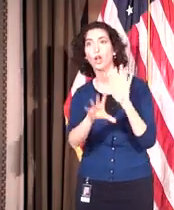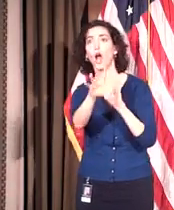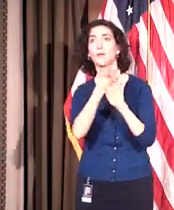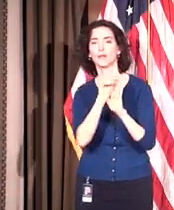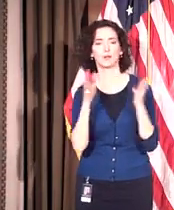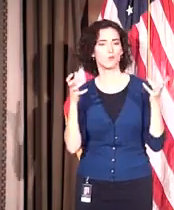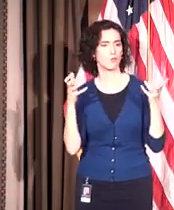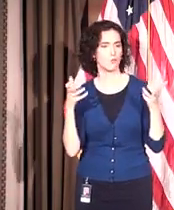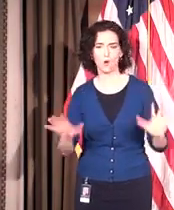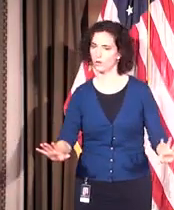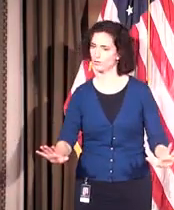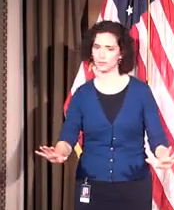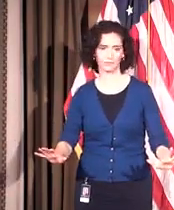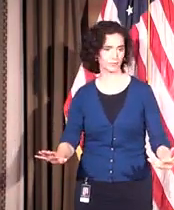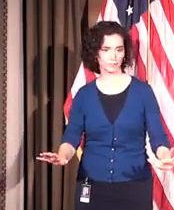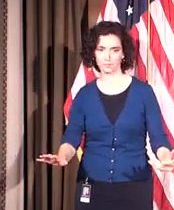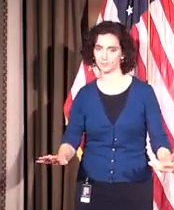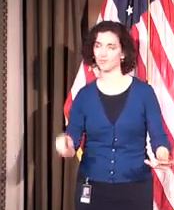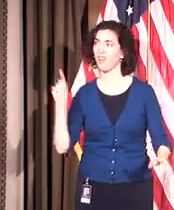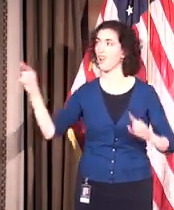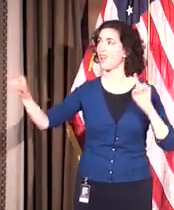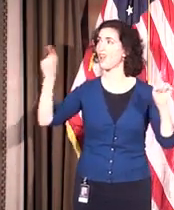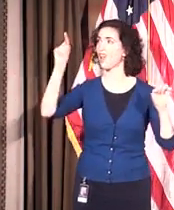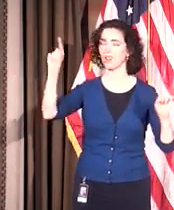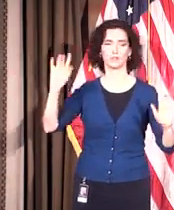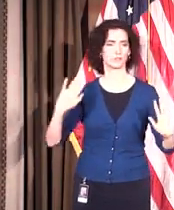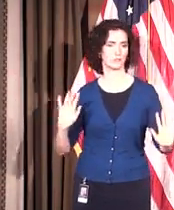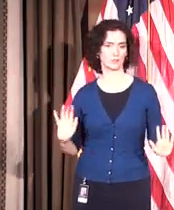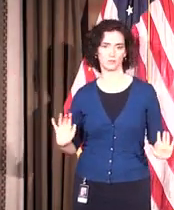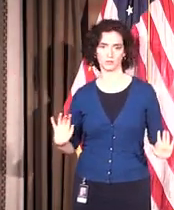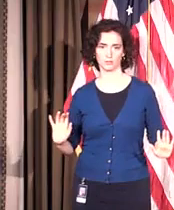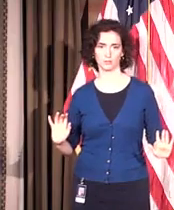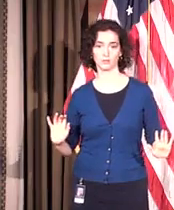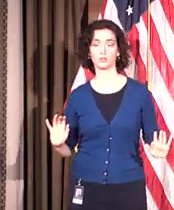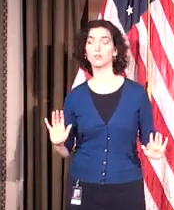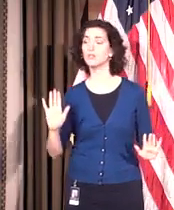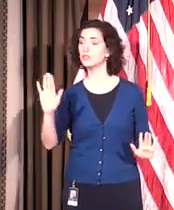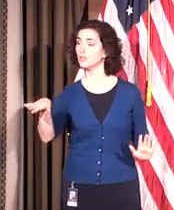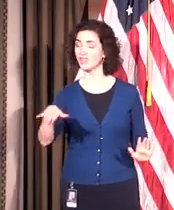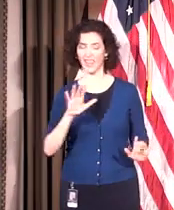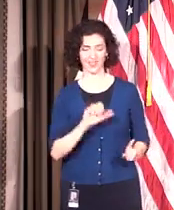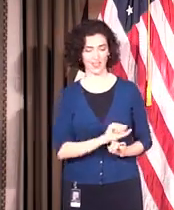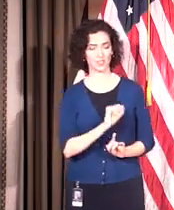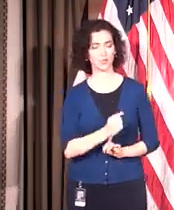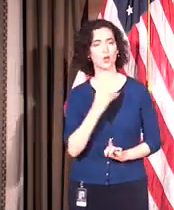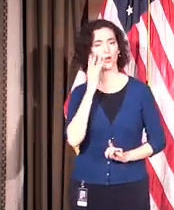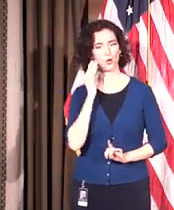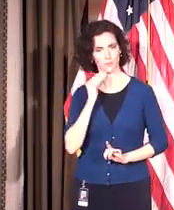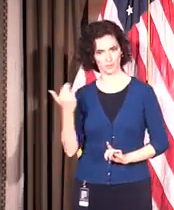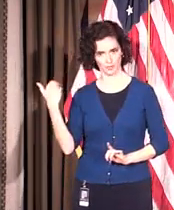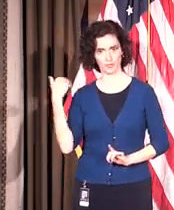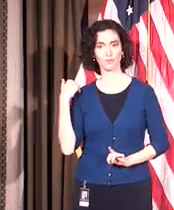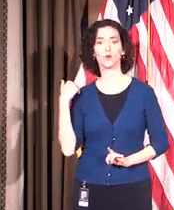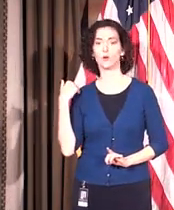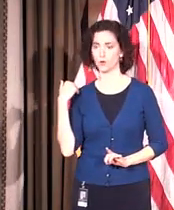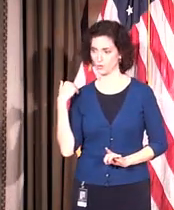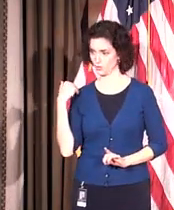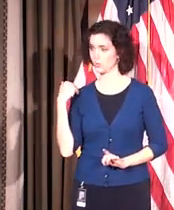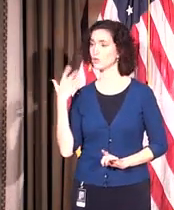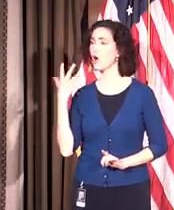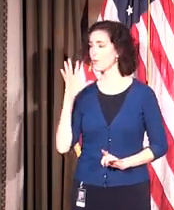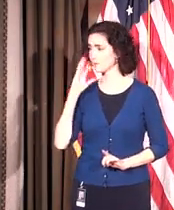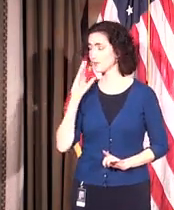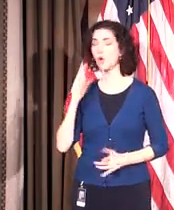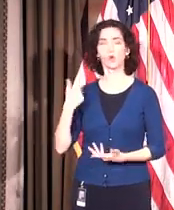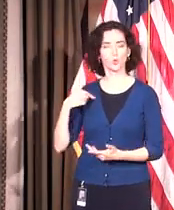places. And we've been in situations before where we were surging, and we know these